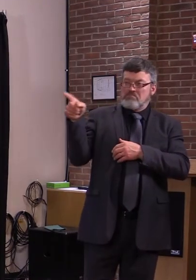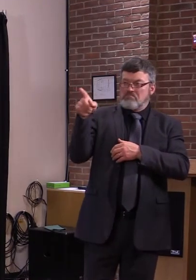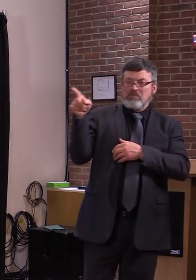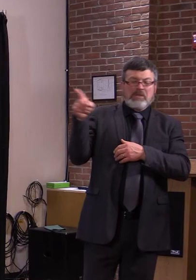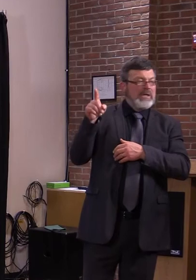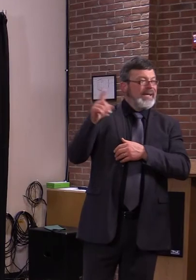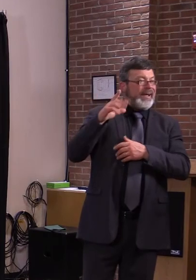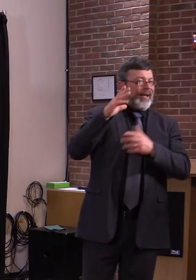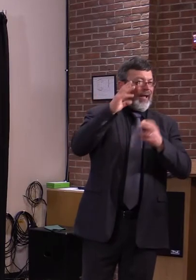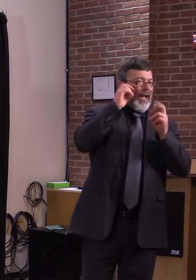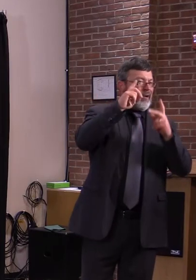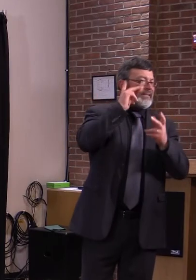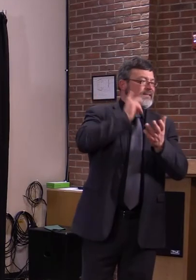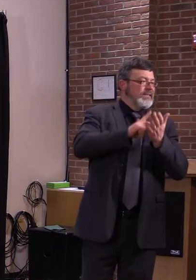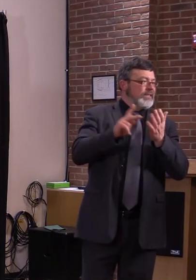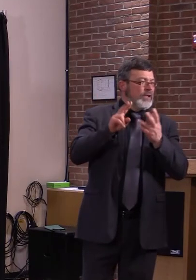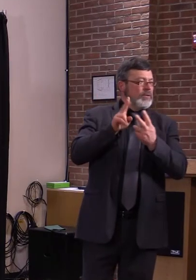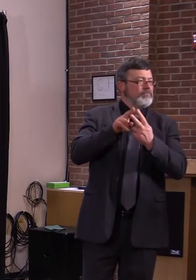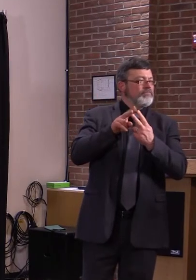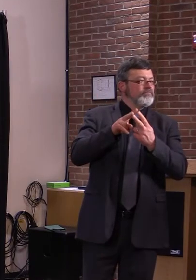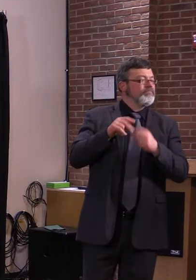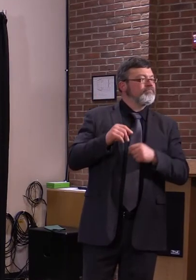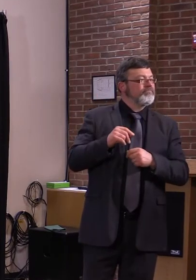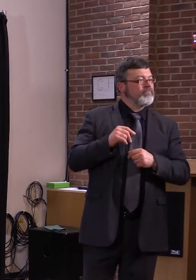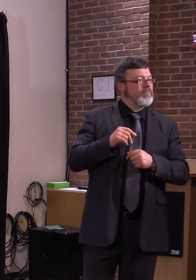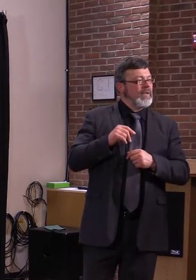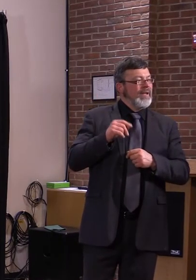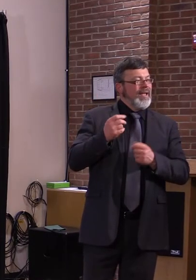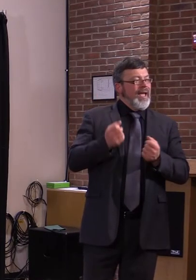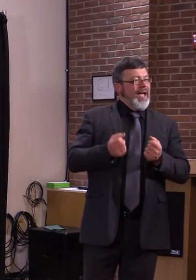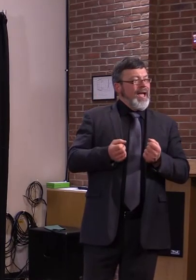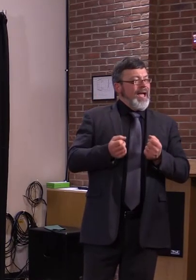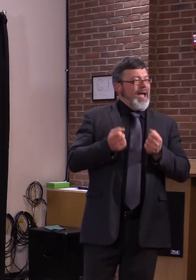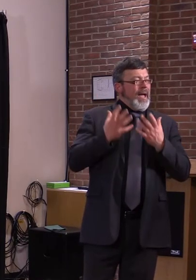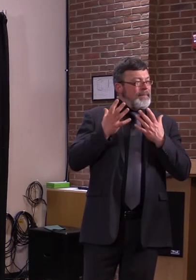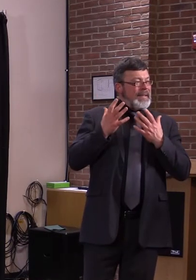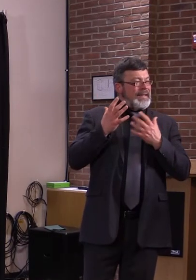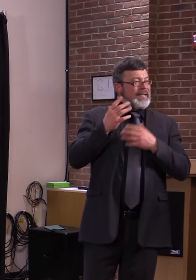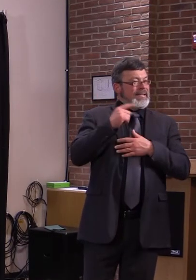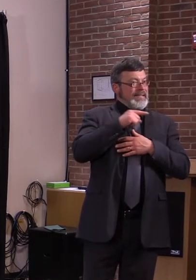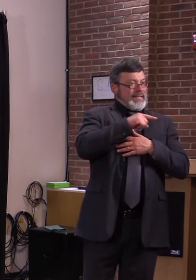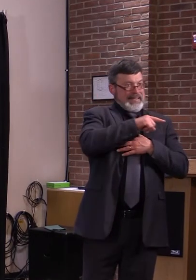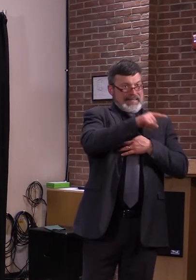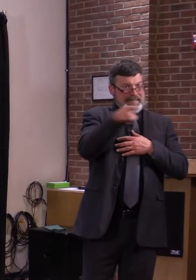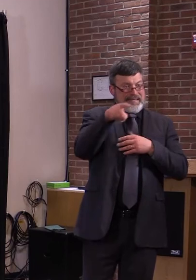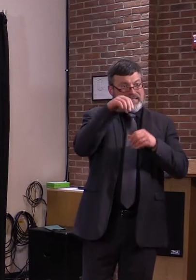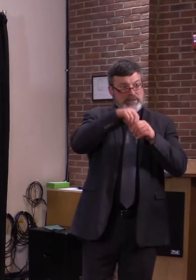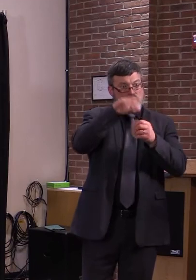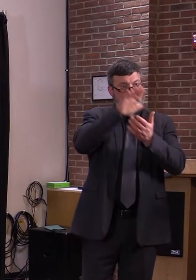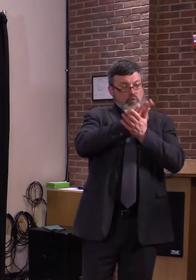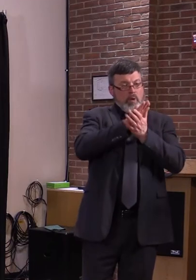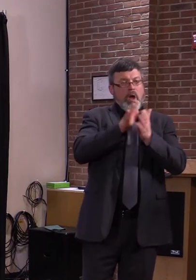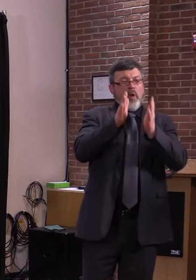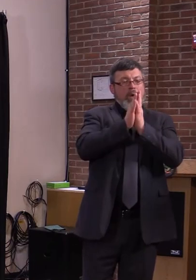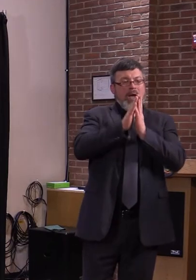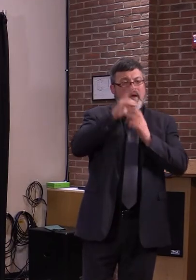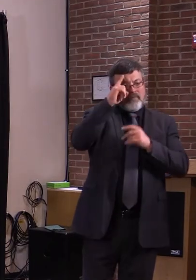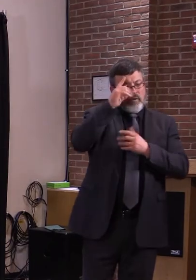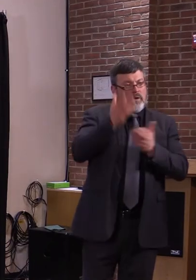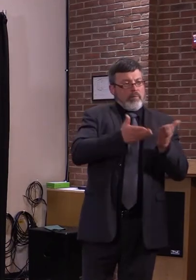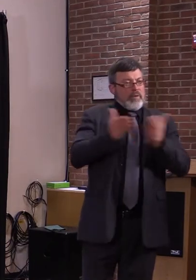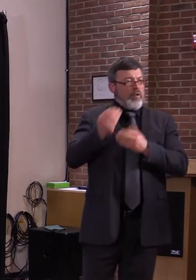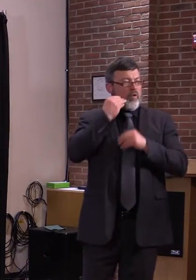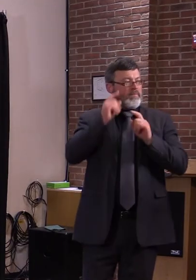the number of requests for at-home tests from school districts for the test-at-home